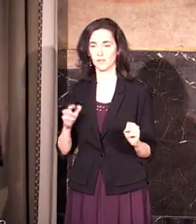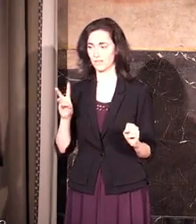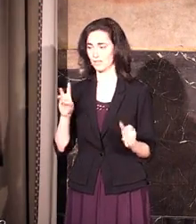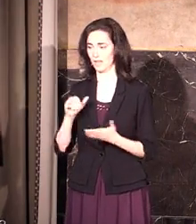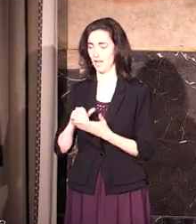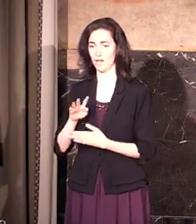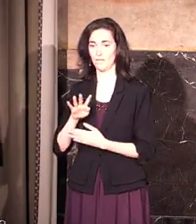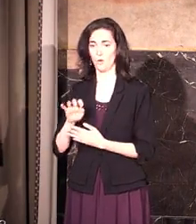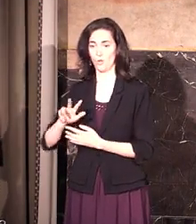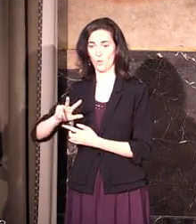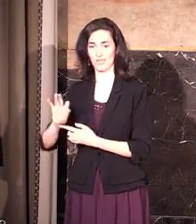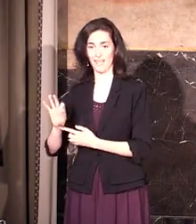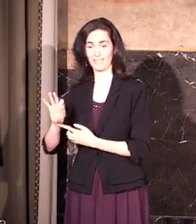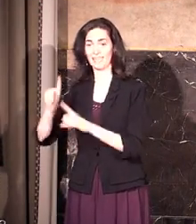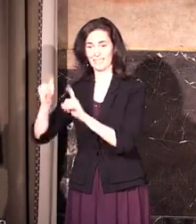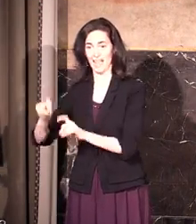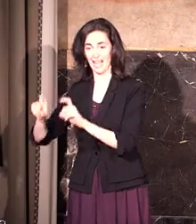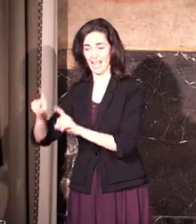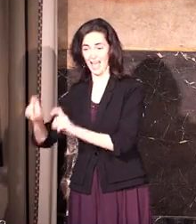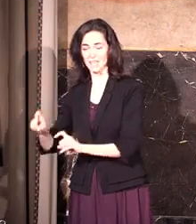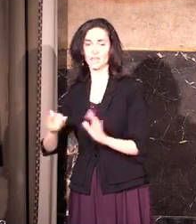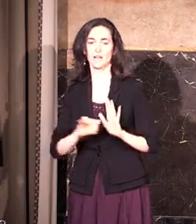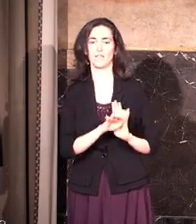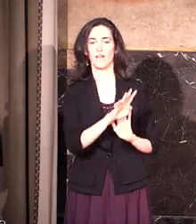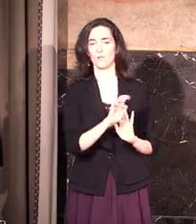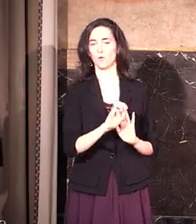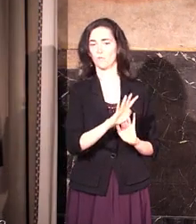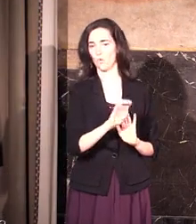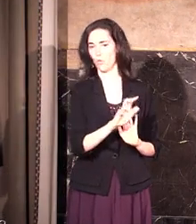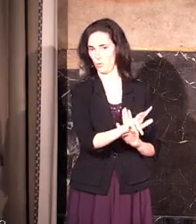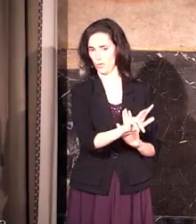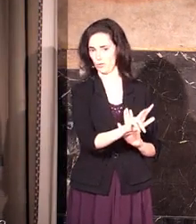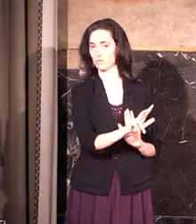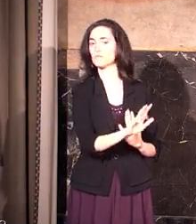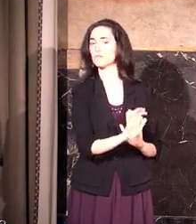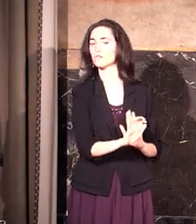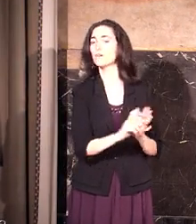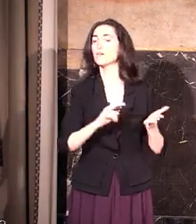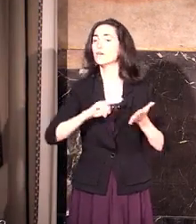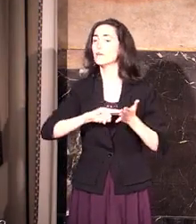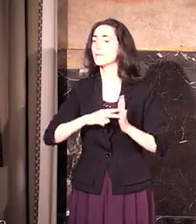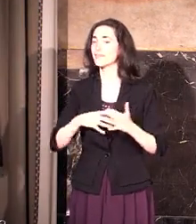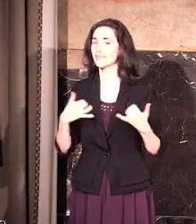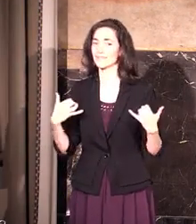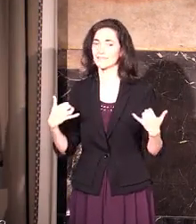6,439 new tests. That means that we have now